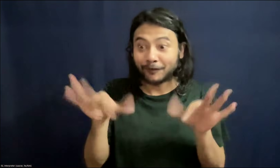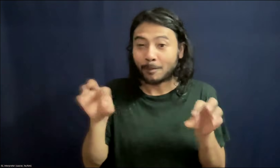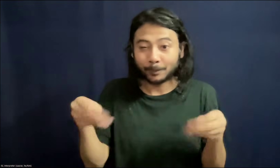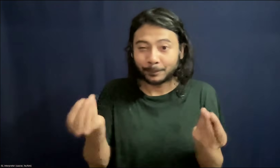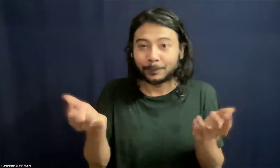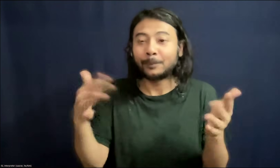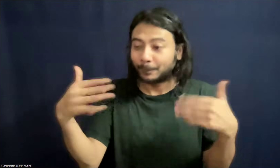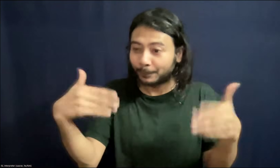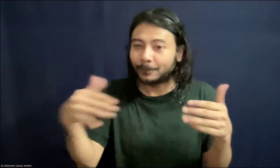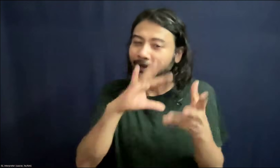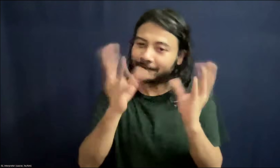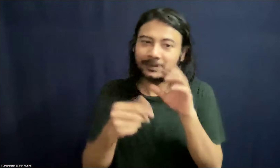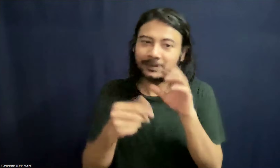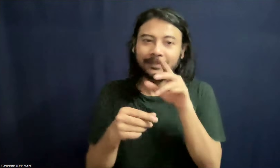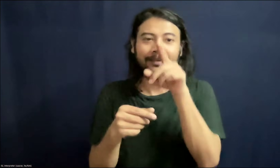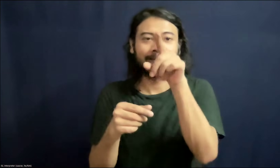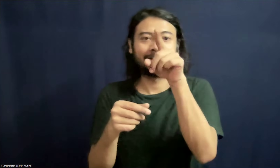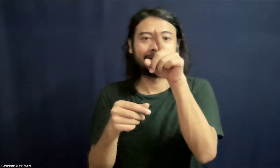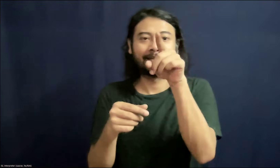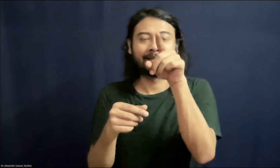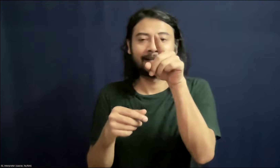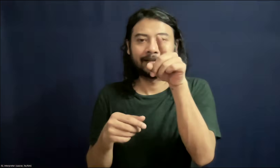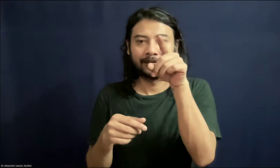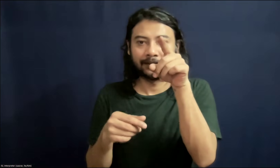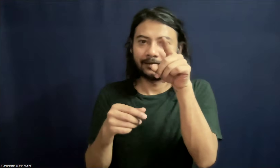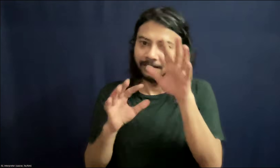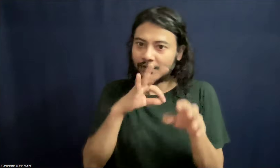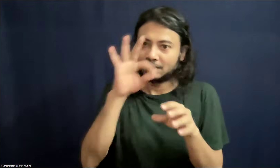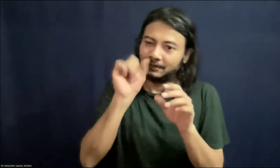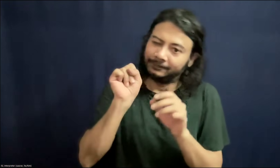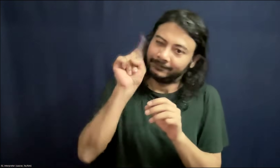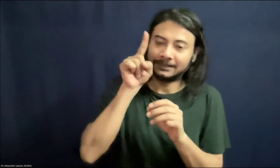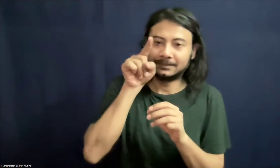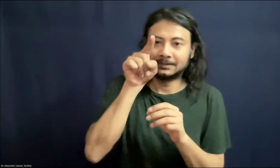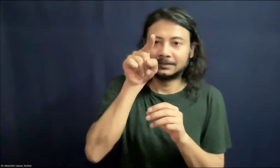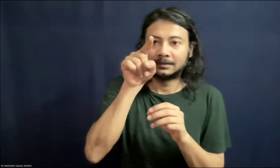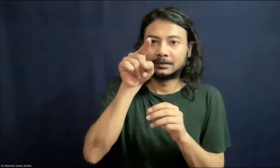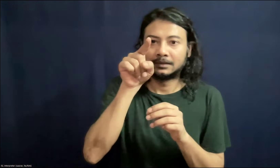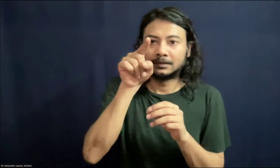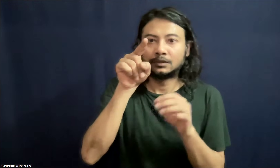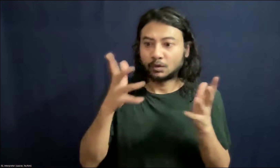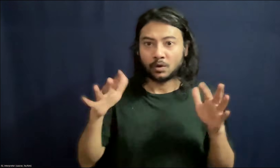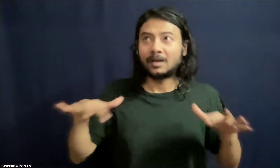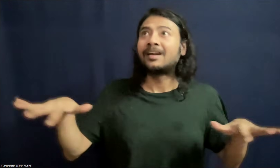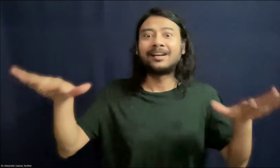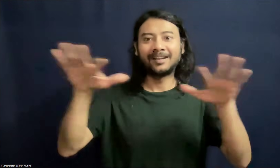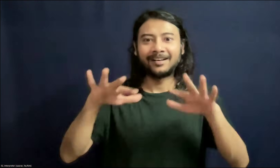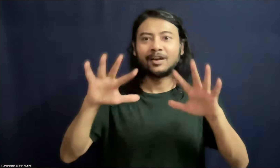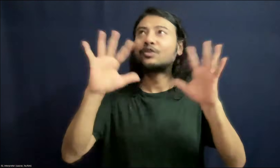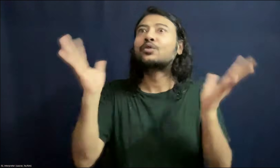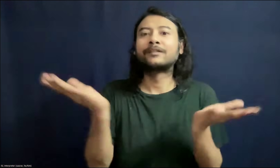So as Paramatma, this person is maintaining the universe. He's maintaining the